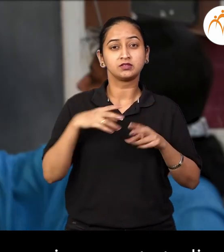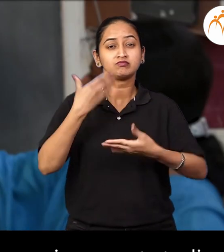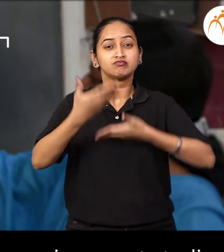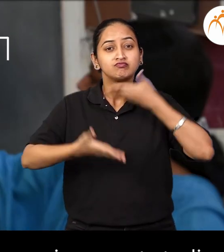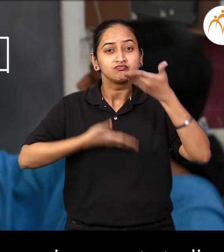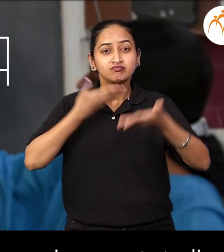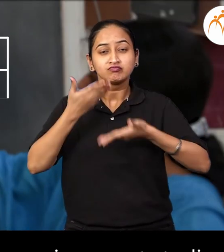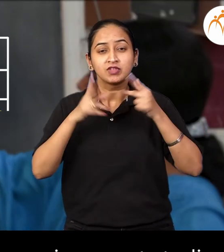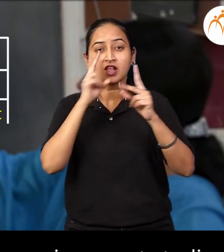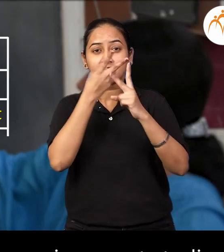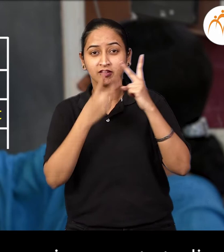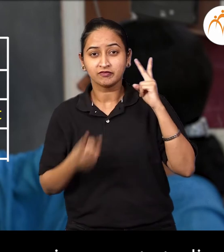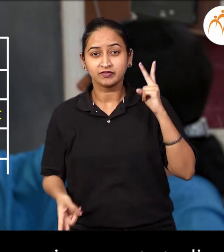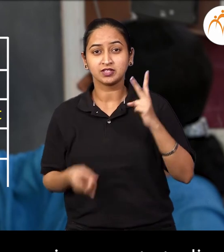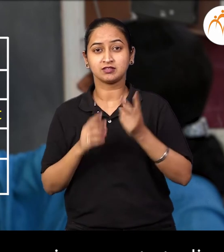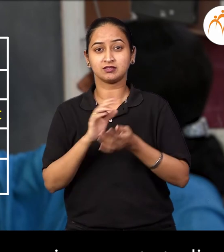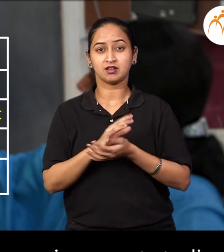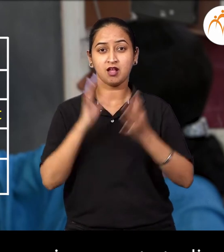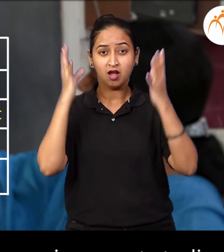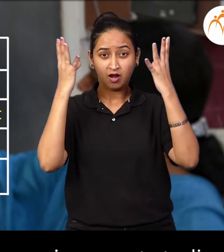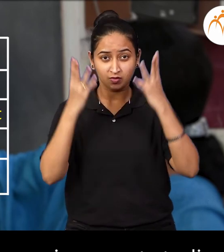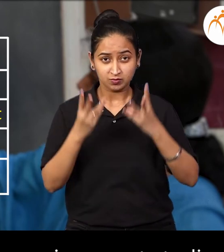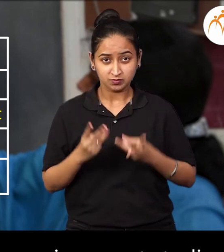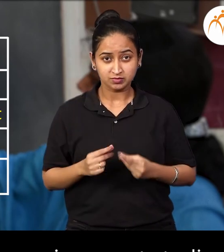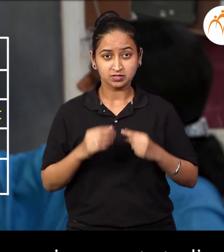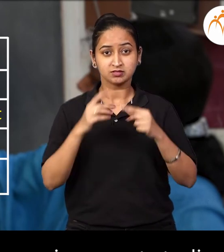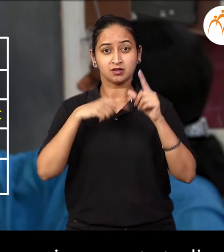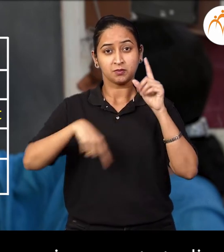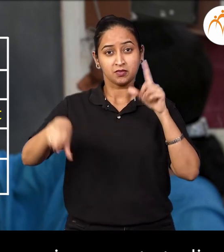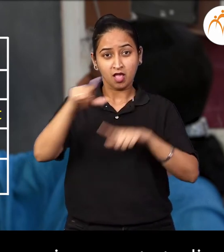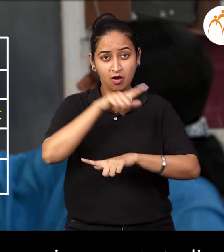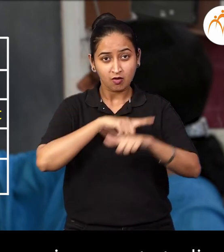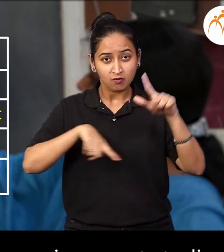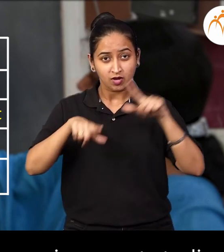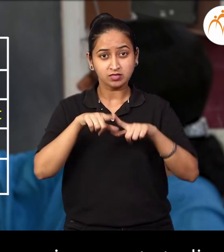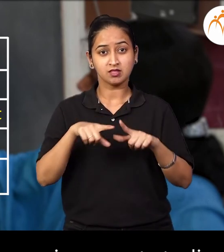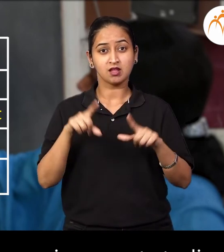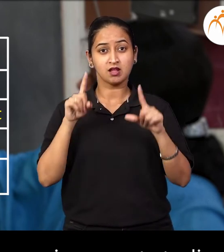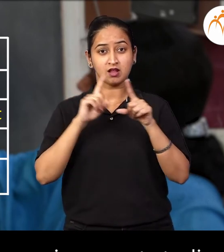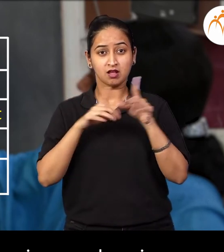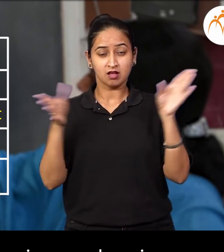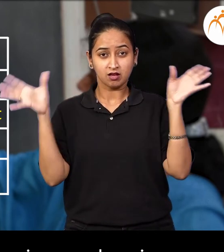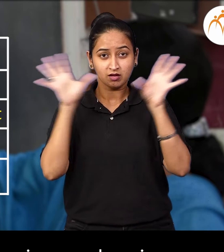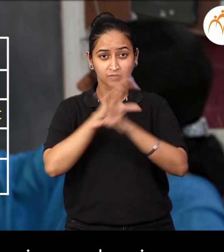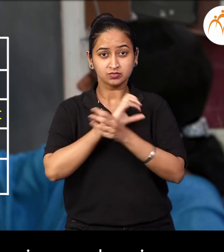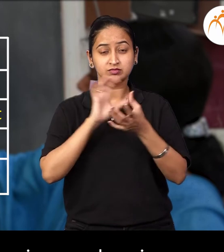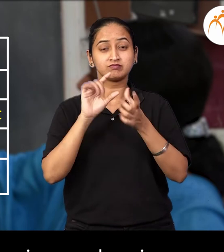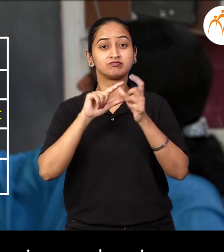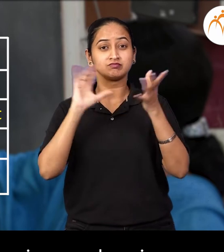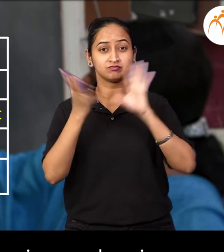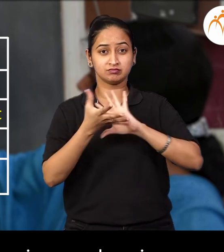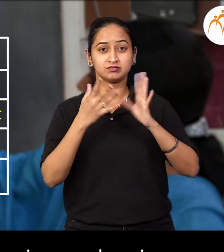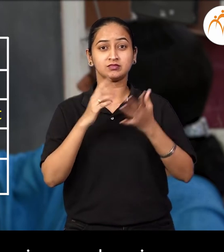Languages, mathematics, environment studies, history,